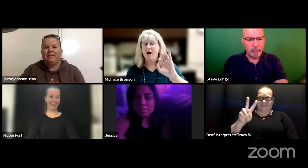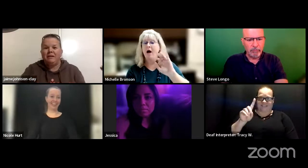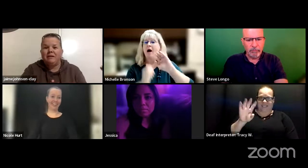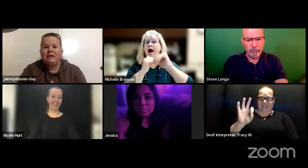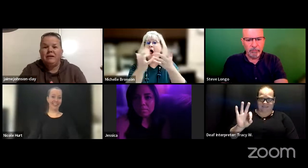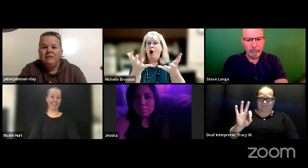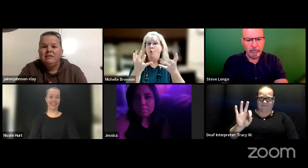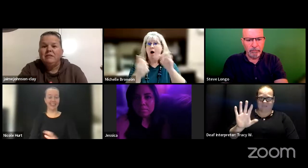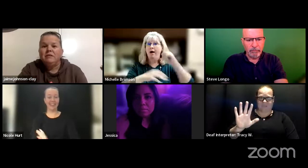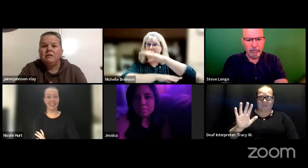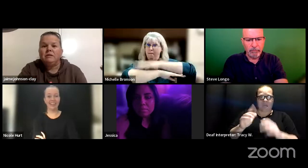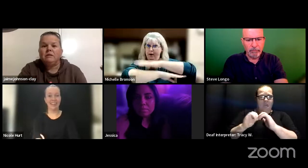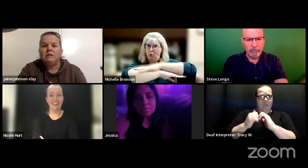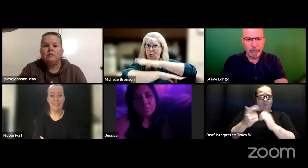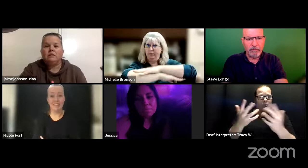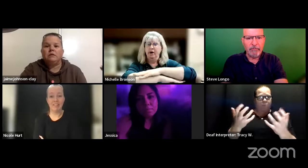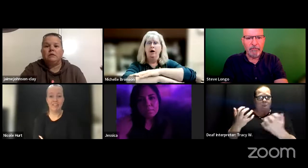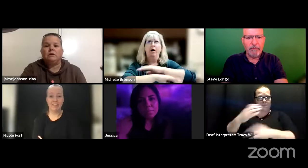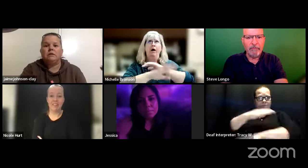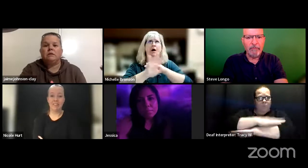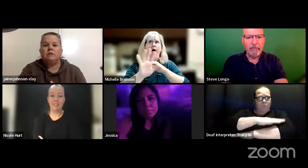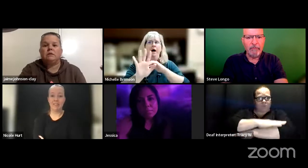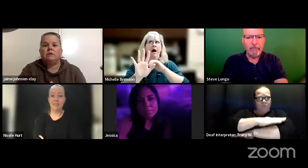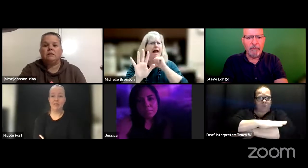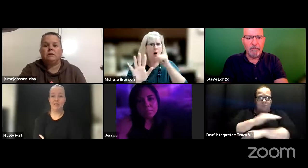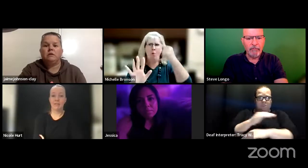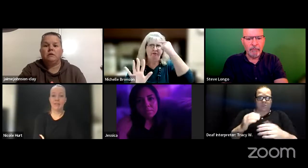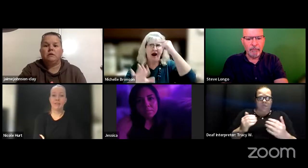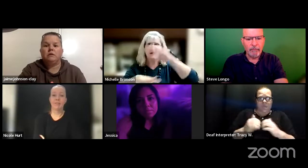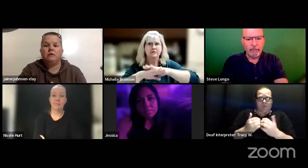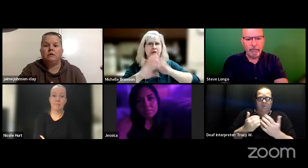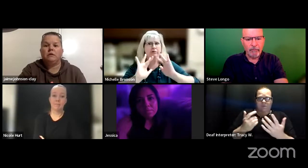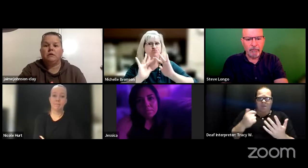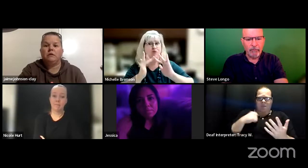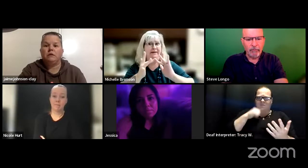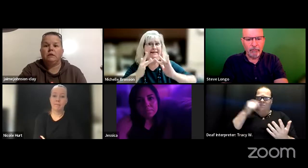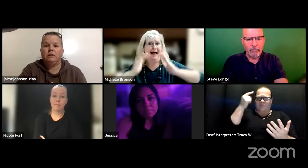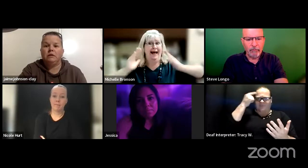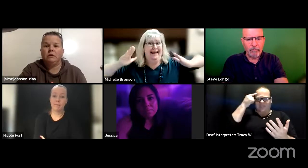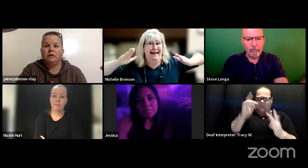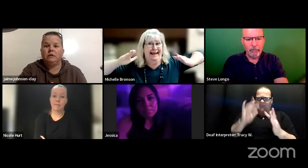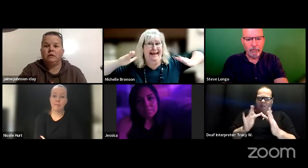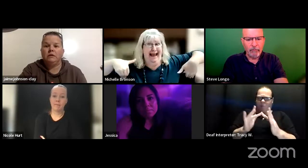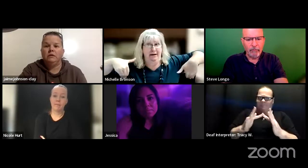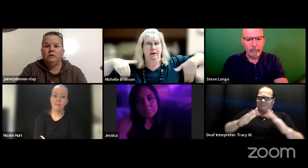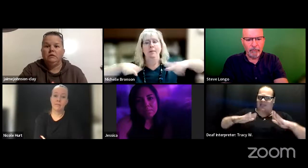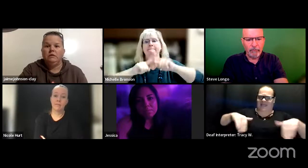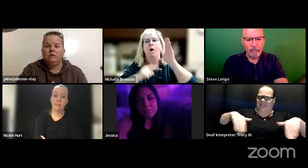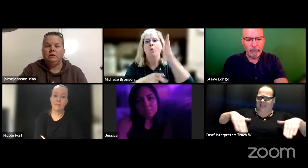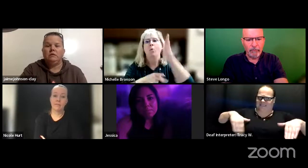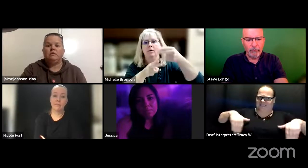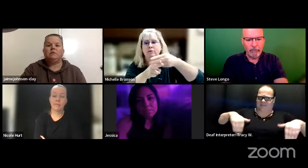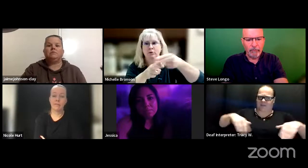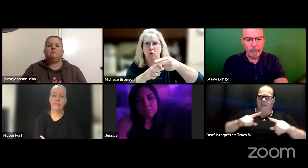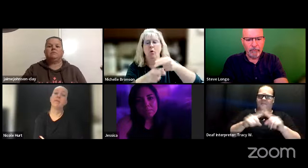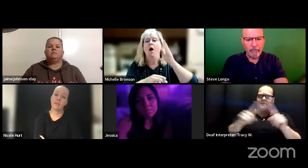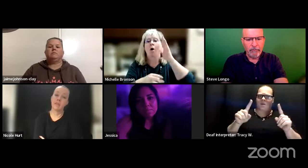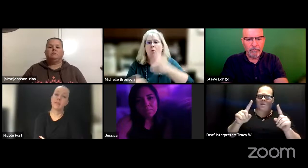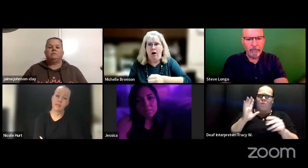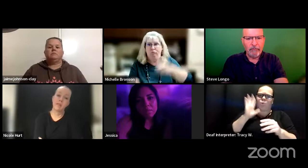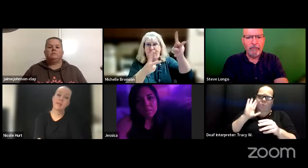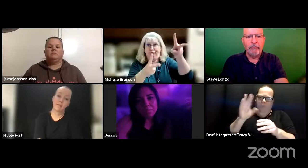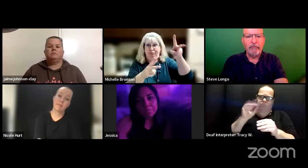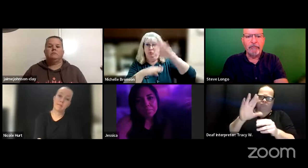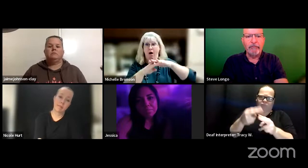okay. Michelle responding, in terms of Valley Deaf Festival, if people want a booth,